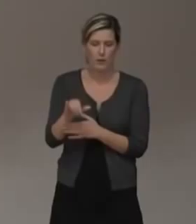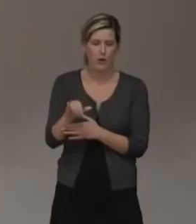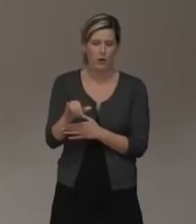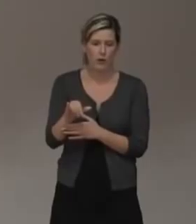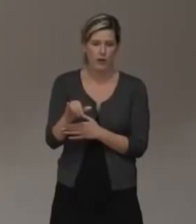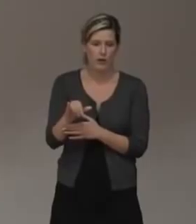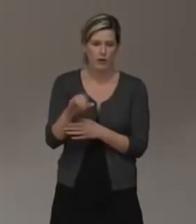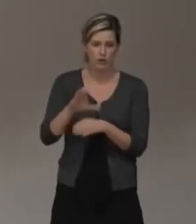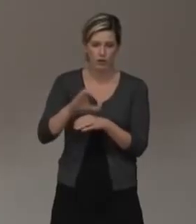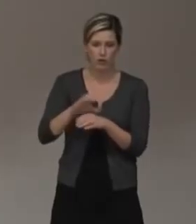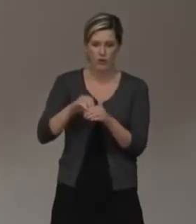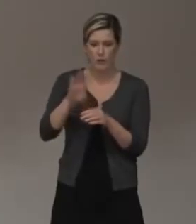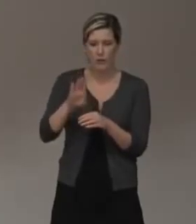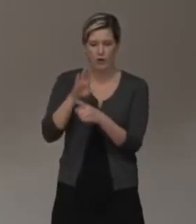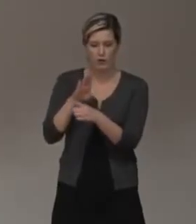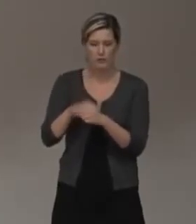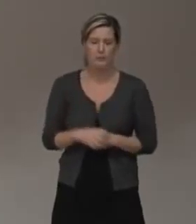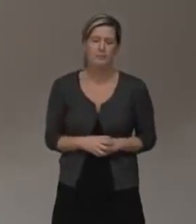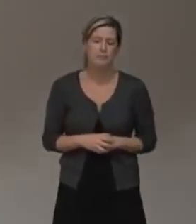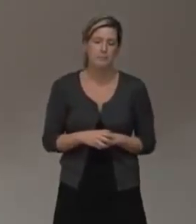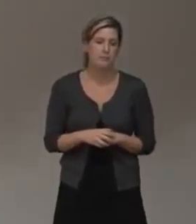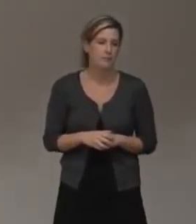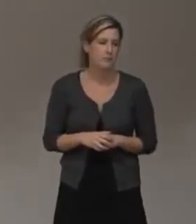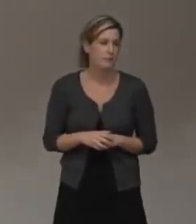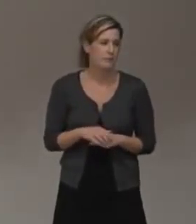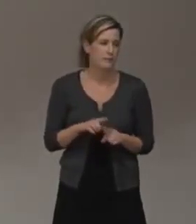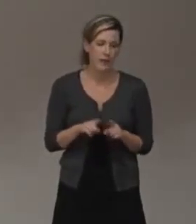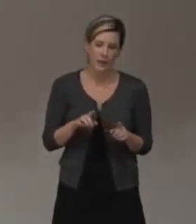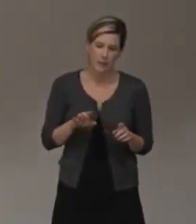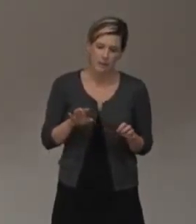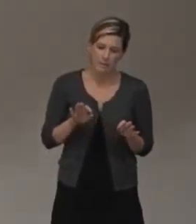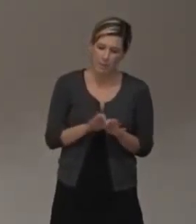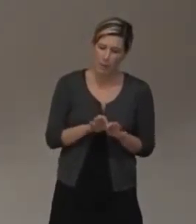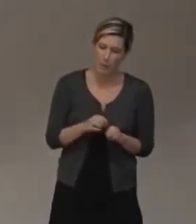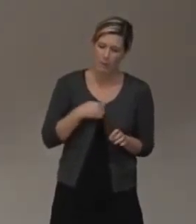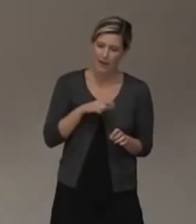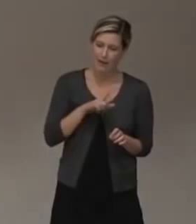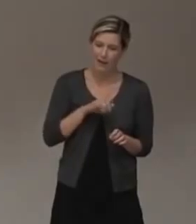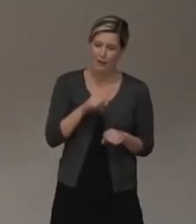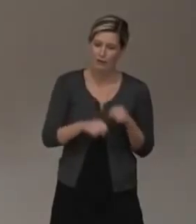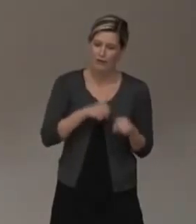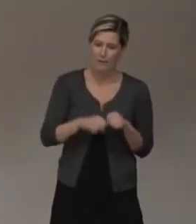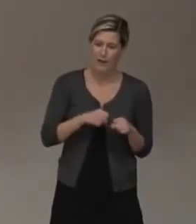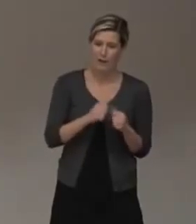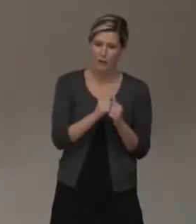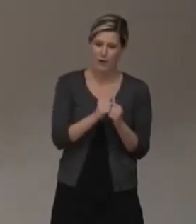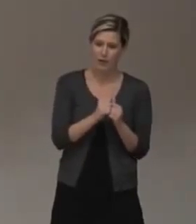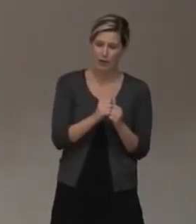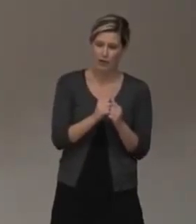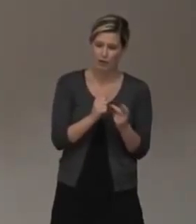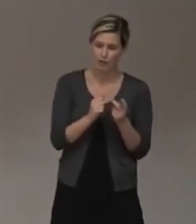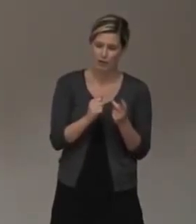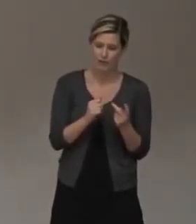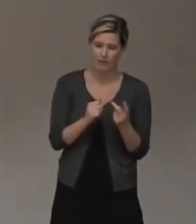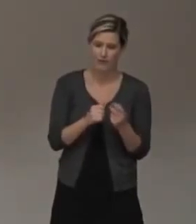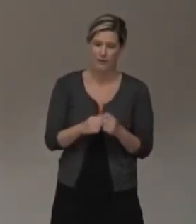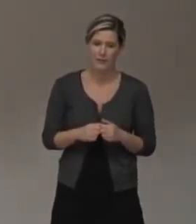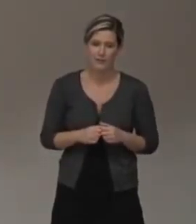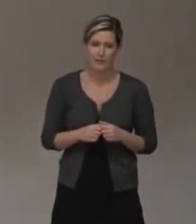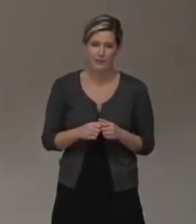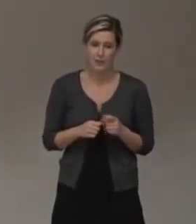Boston. More importantly, Liz and I ride bikes together. And she